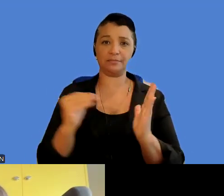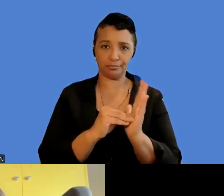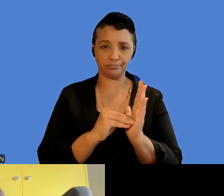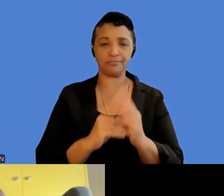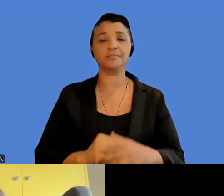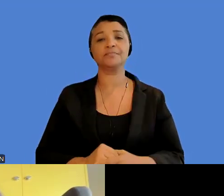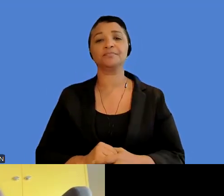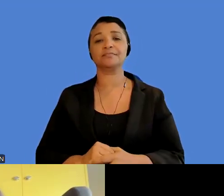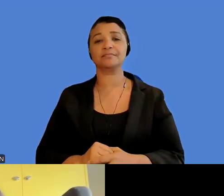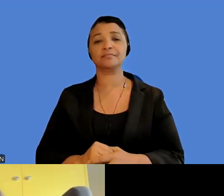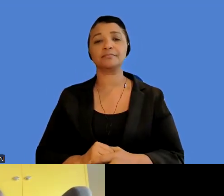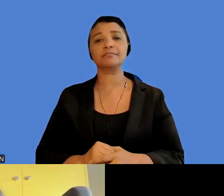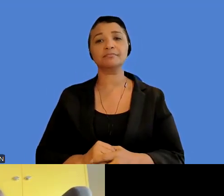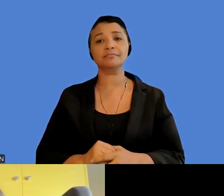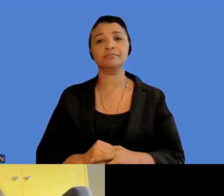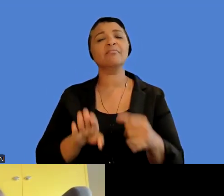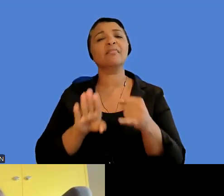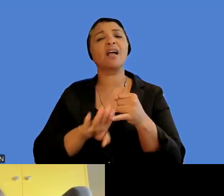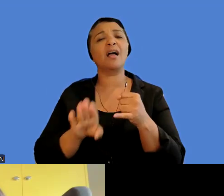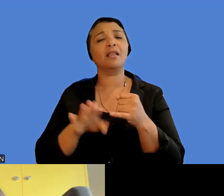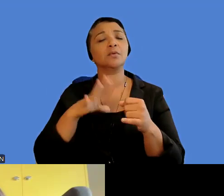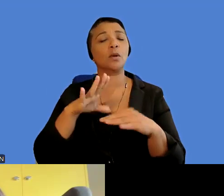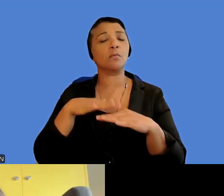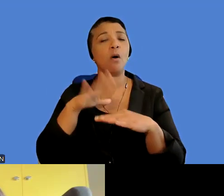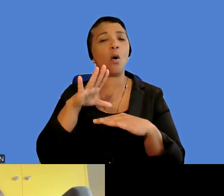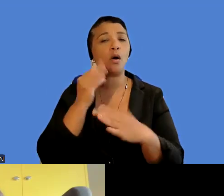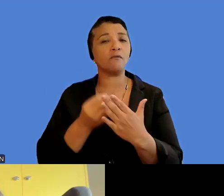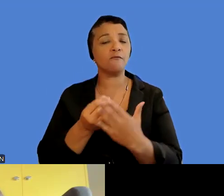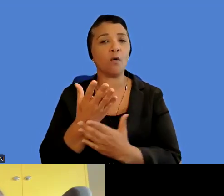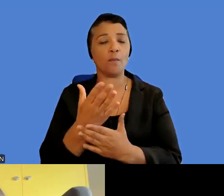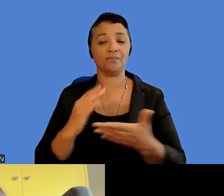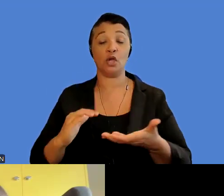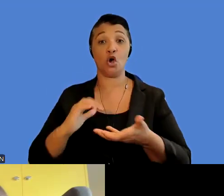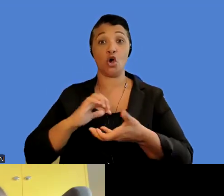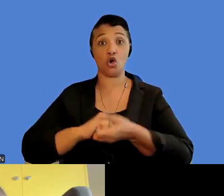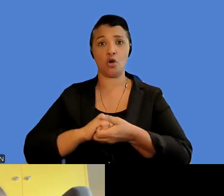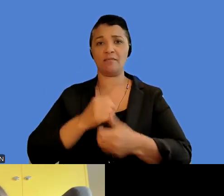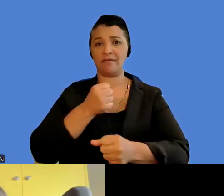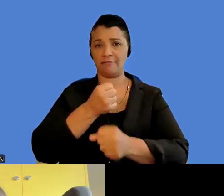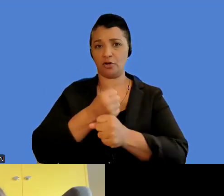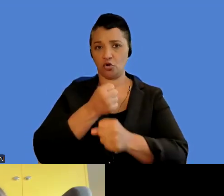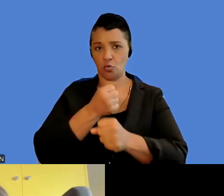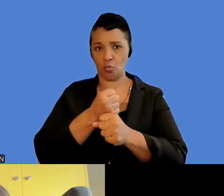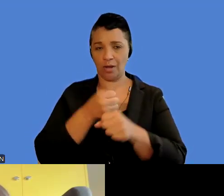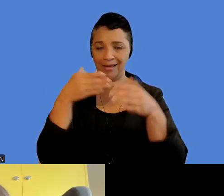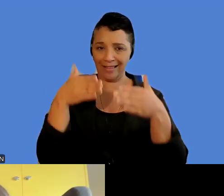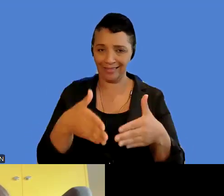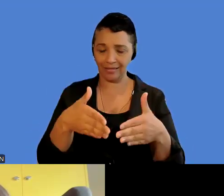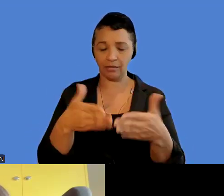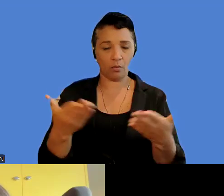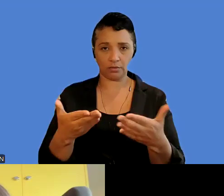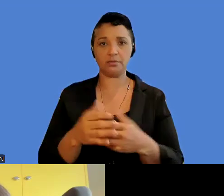And then finally, I just wanted to talk a little bit more about collaborative working and the importance